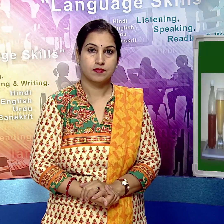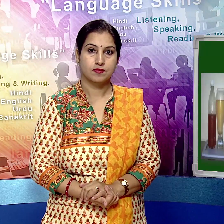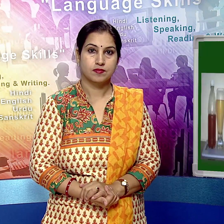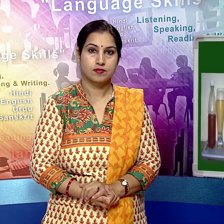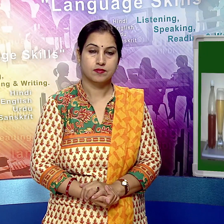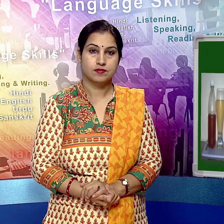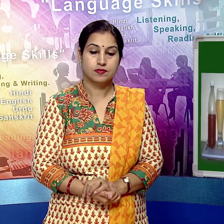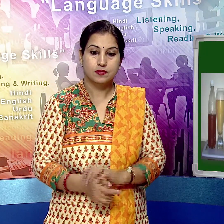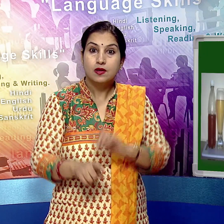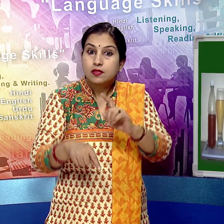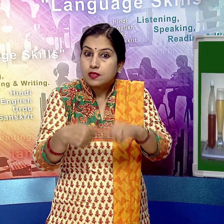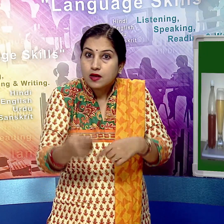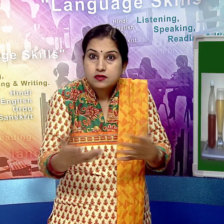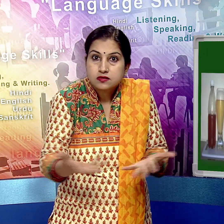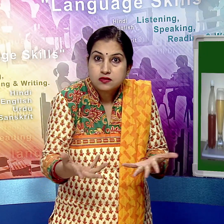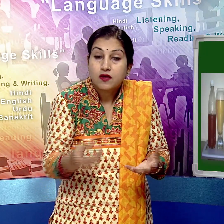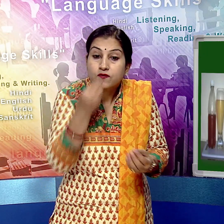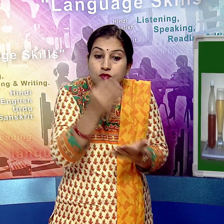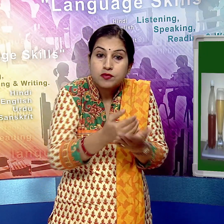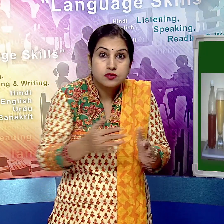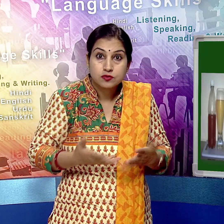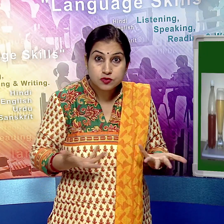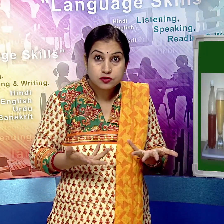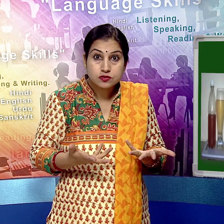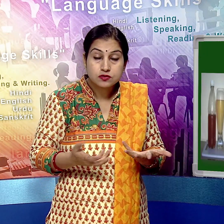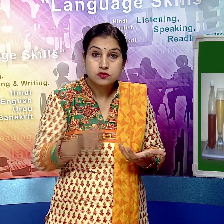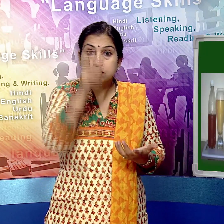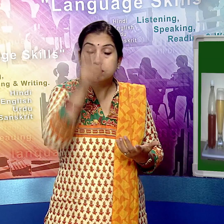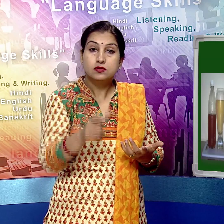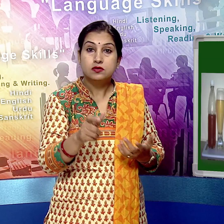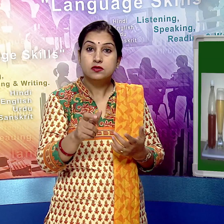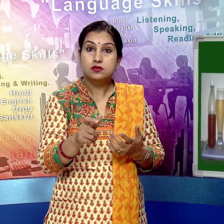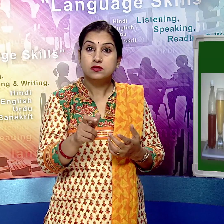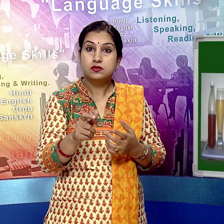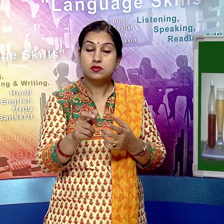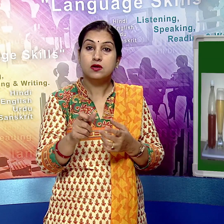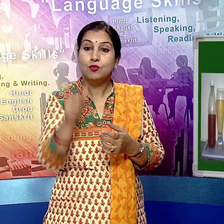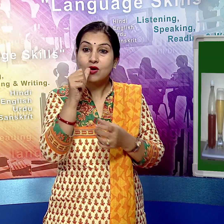The next step of food preservation is bottling of squashes.